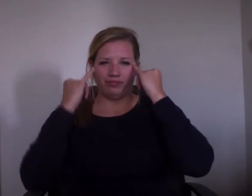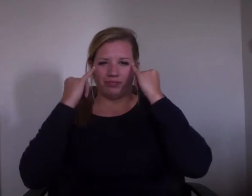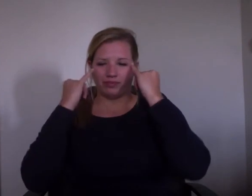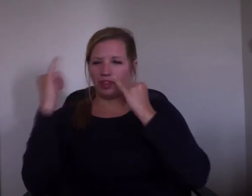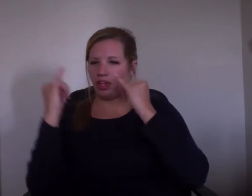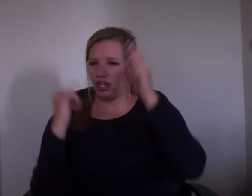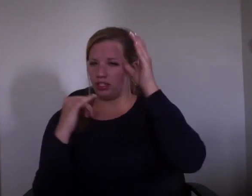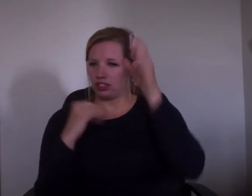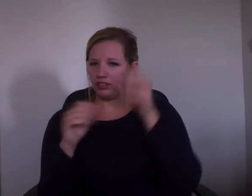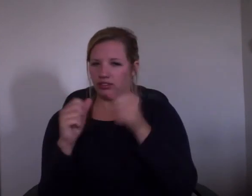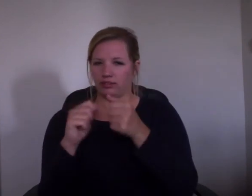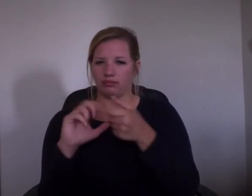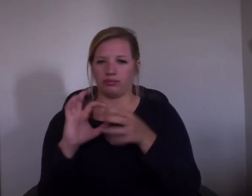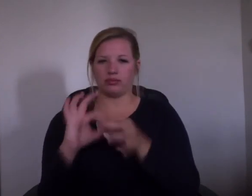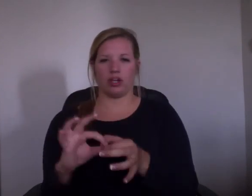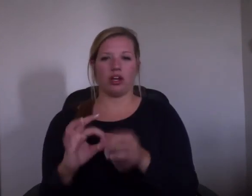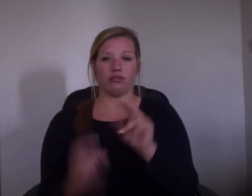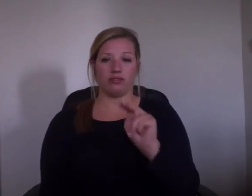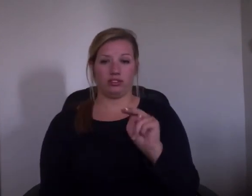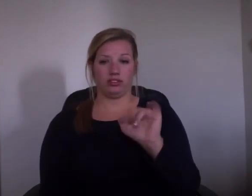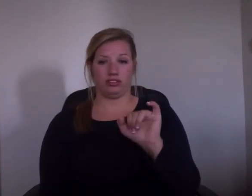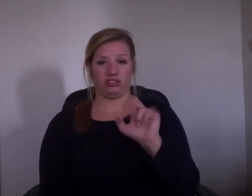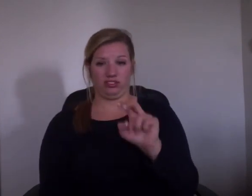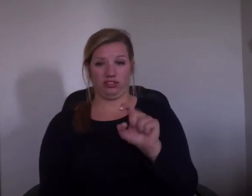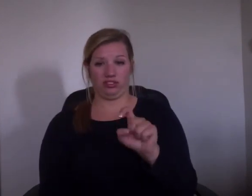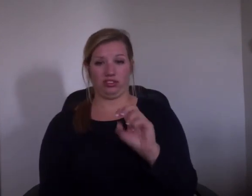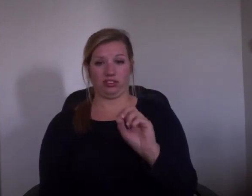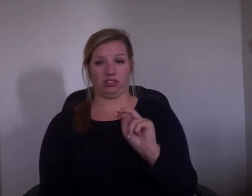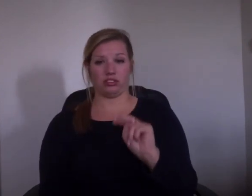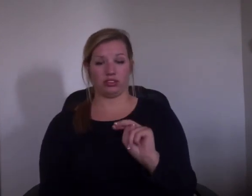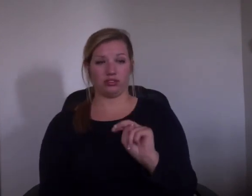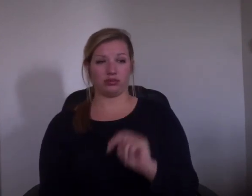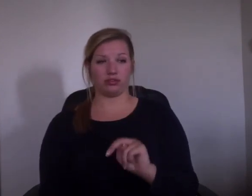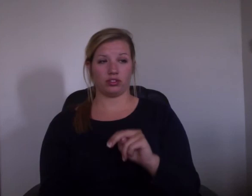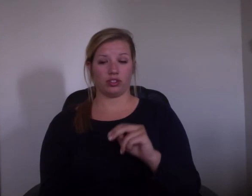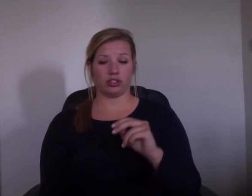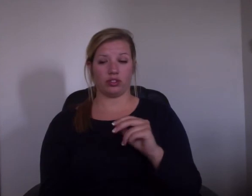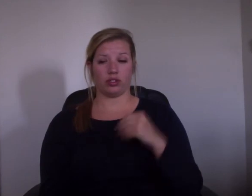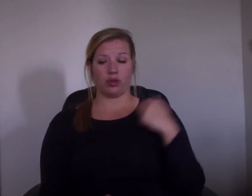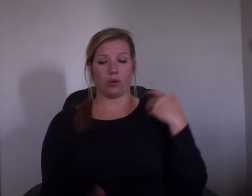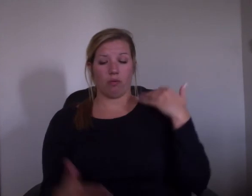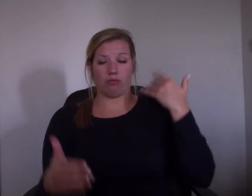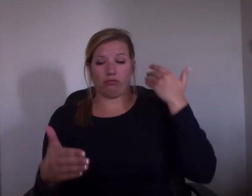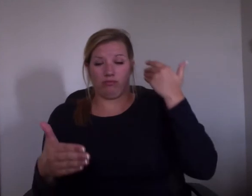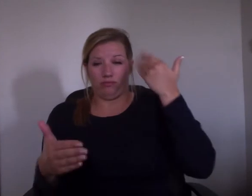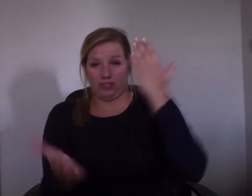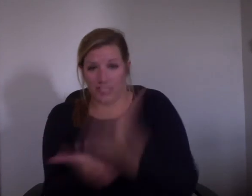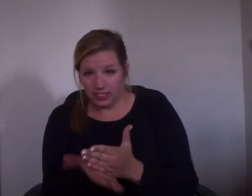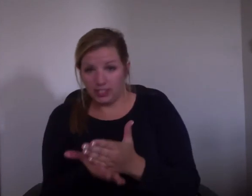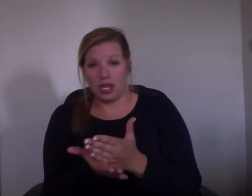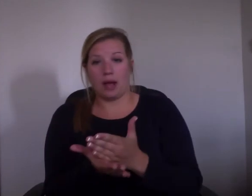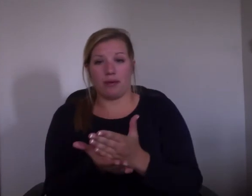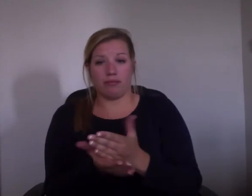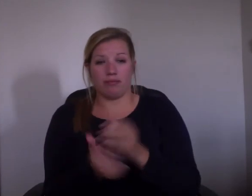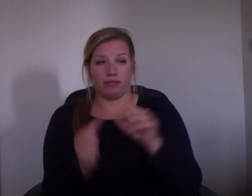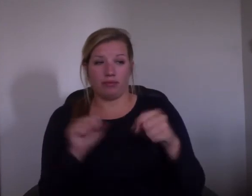This all comes to a screeching halt in 1973, and it rages